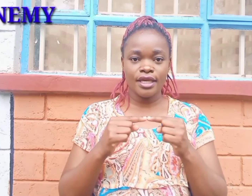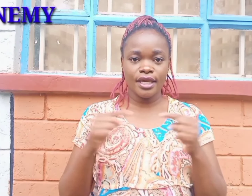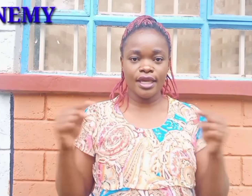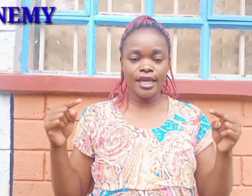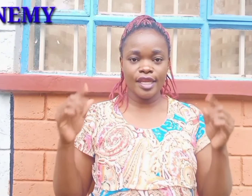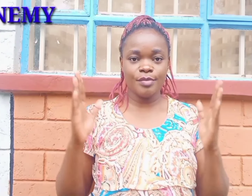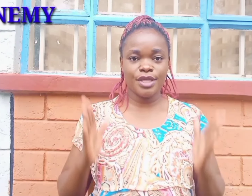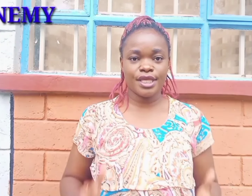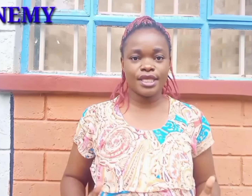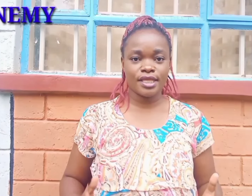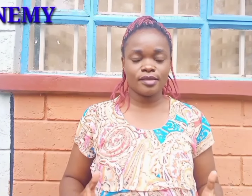Enemy.